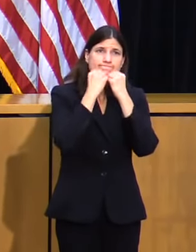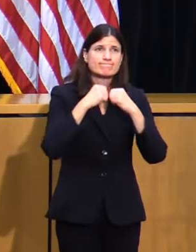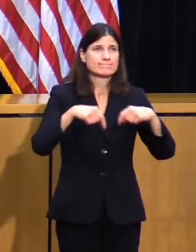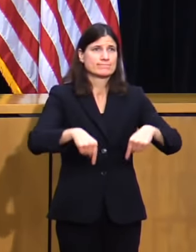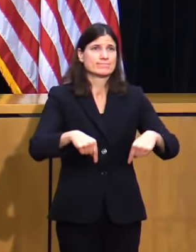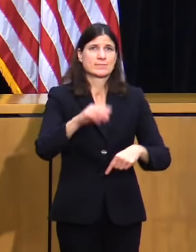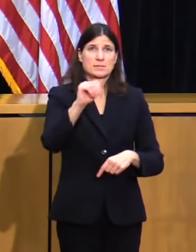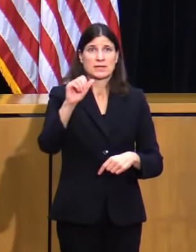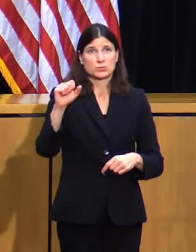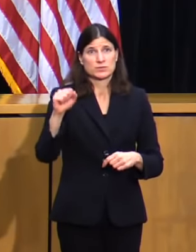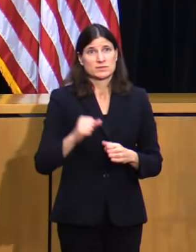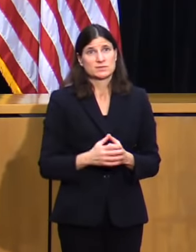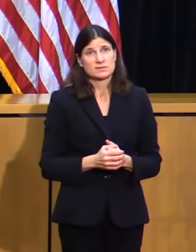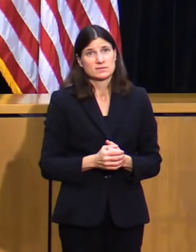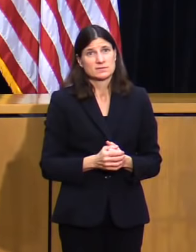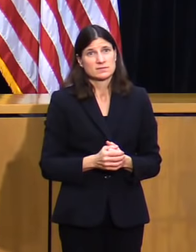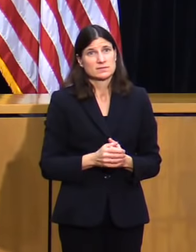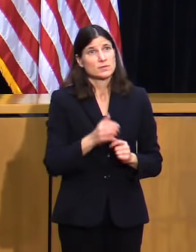we need everybody to play